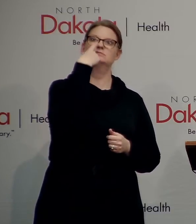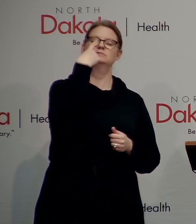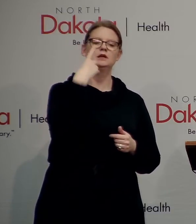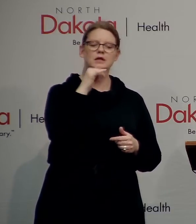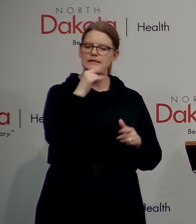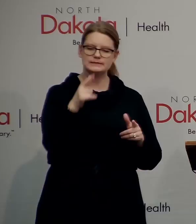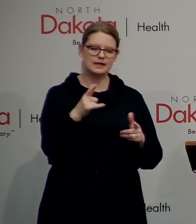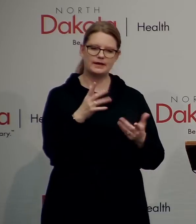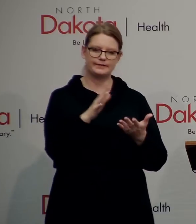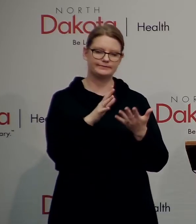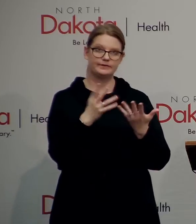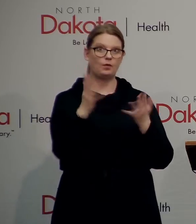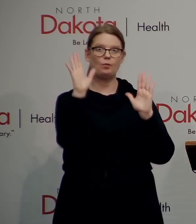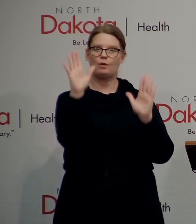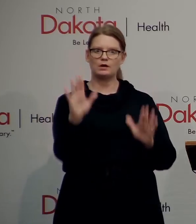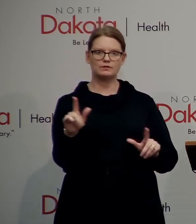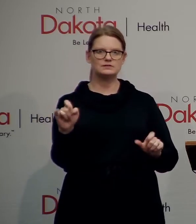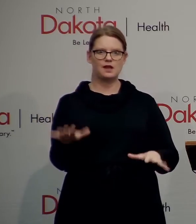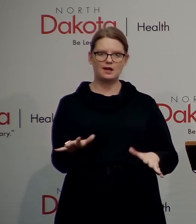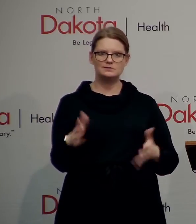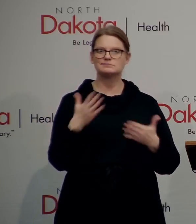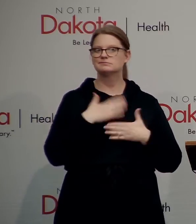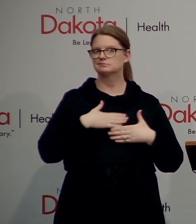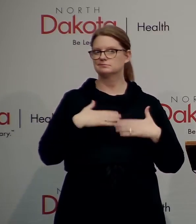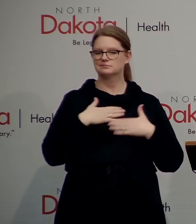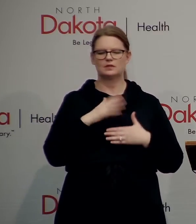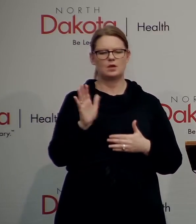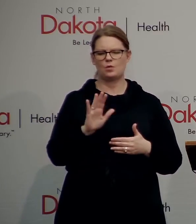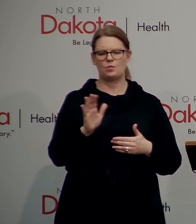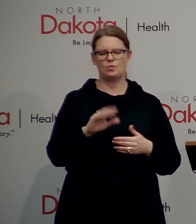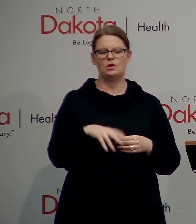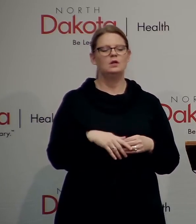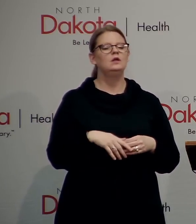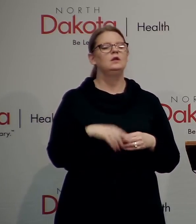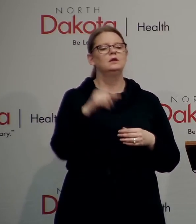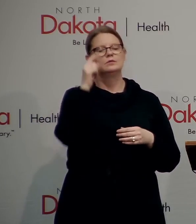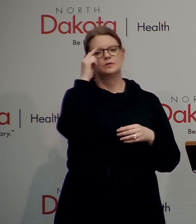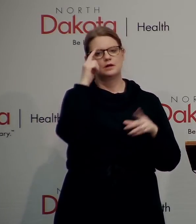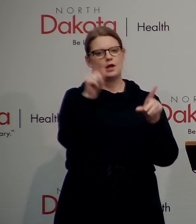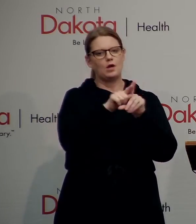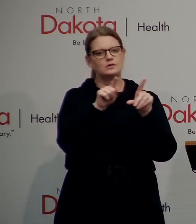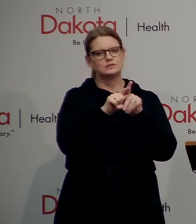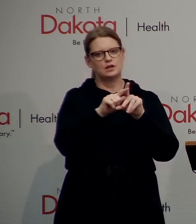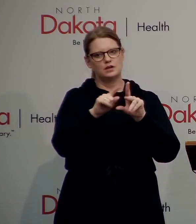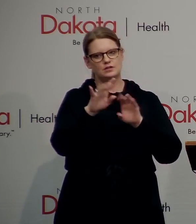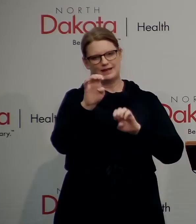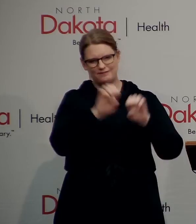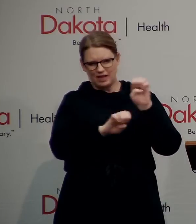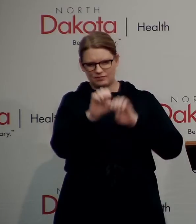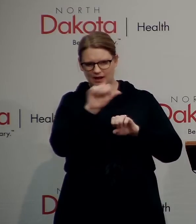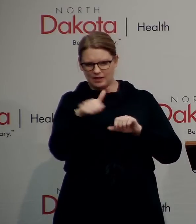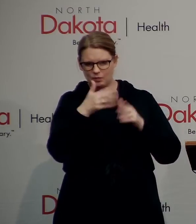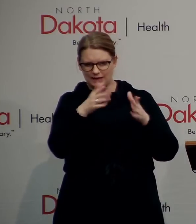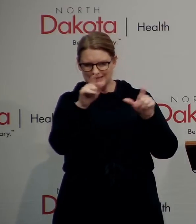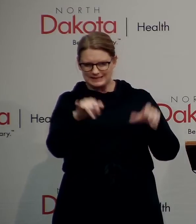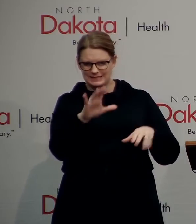pleasant test. We are also evaluating some other ways to test for